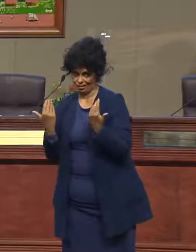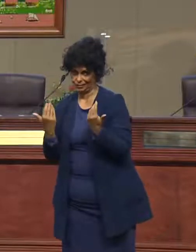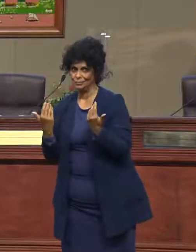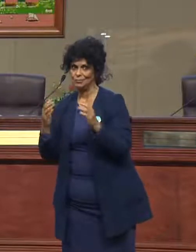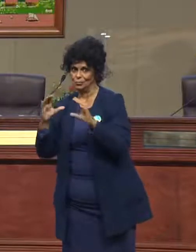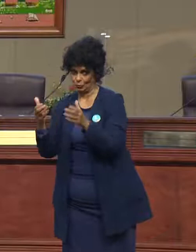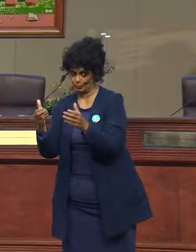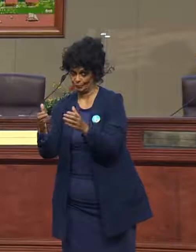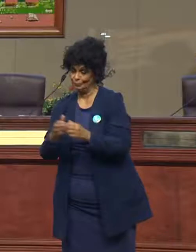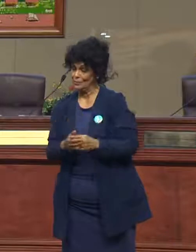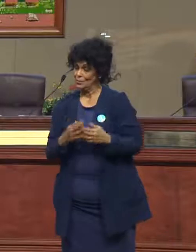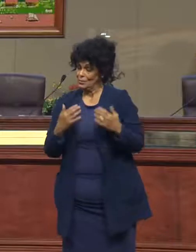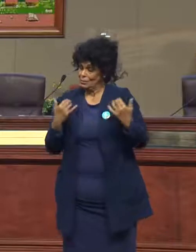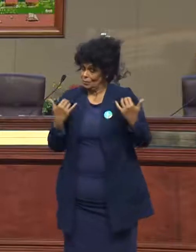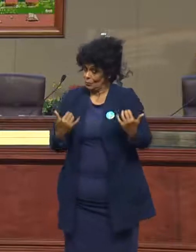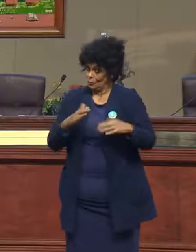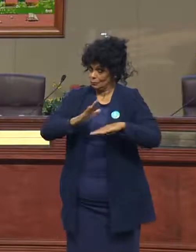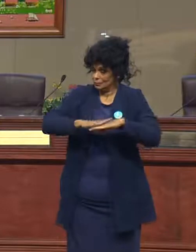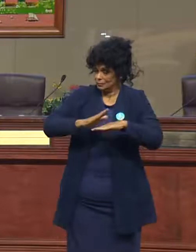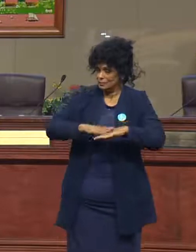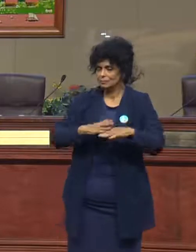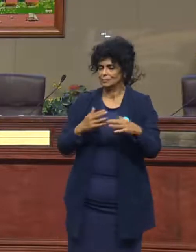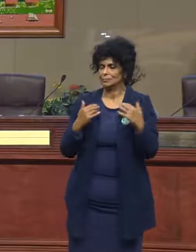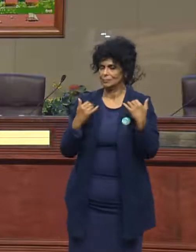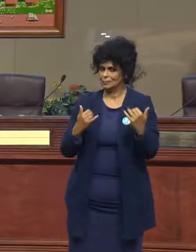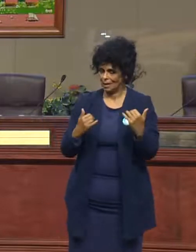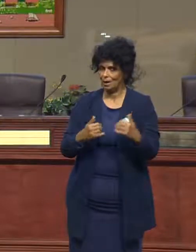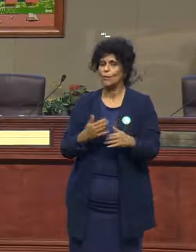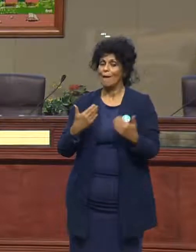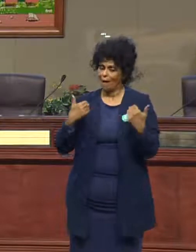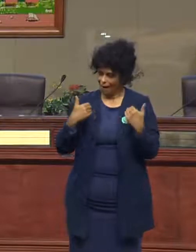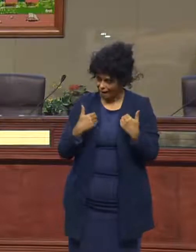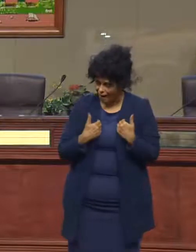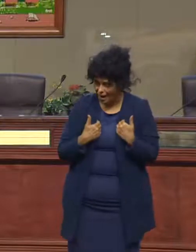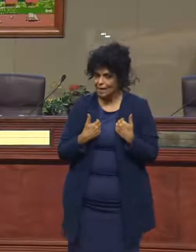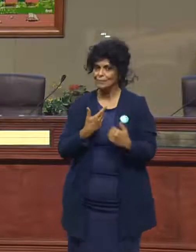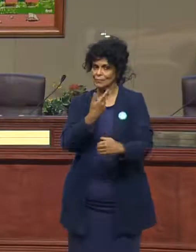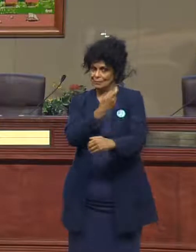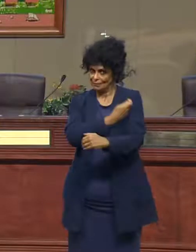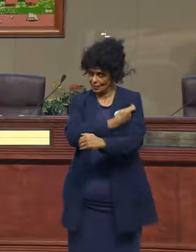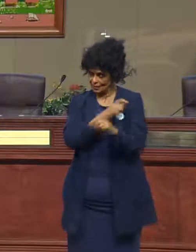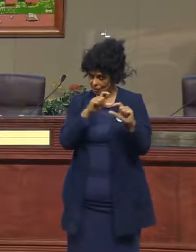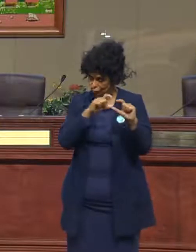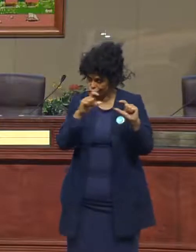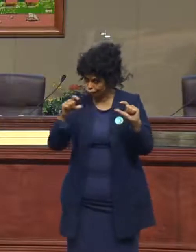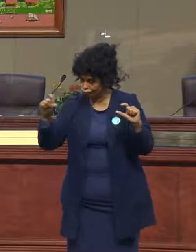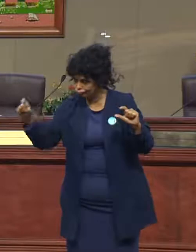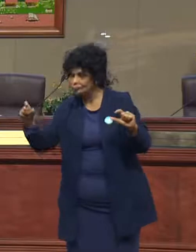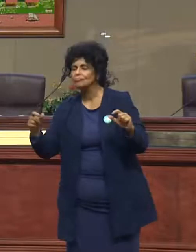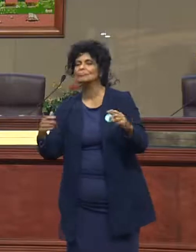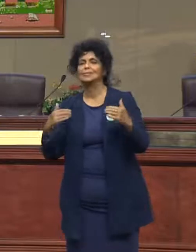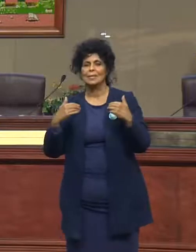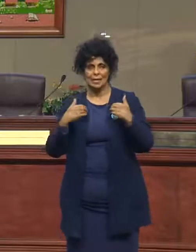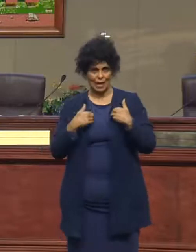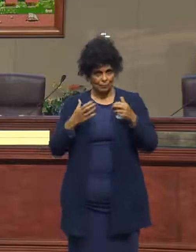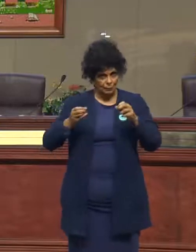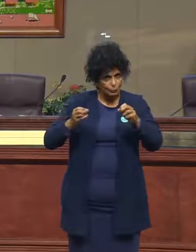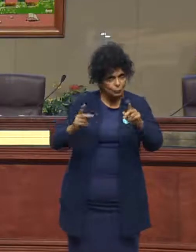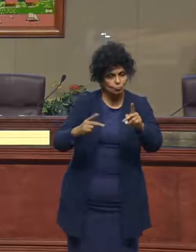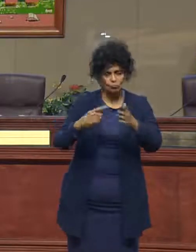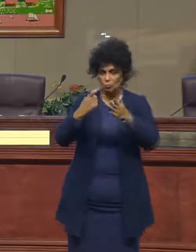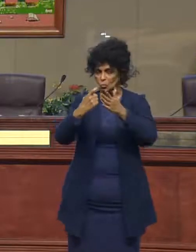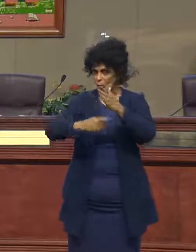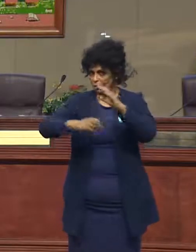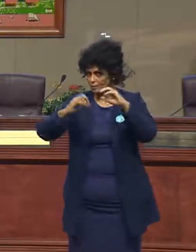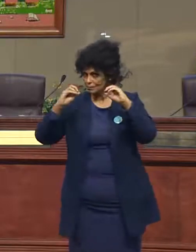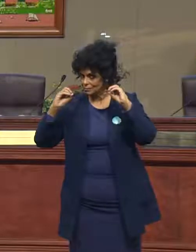no excuse not to get vaccinated if you want to get vaccinated. We cannot force everyone, but at least we can make it available for